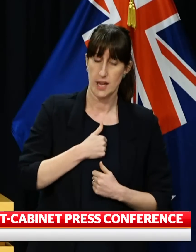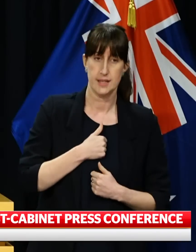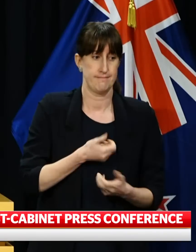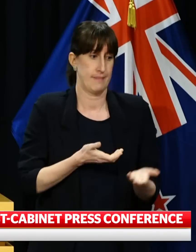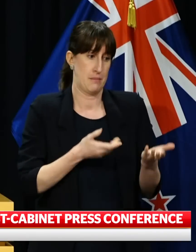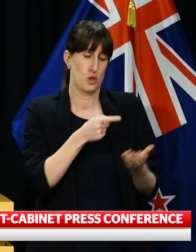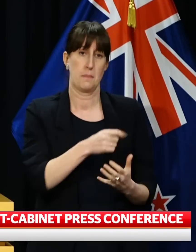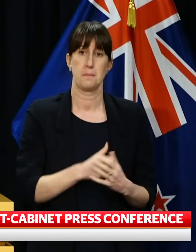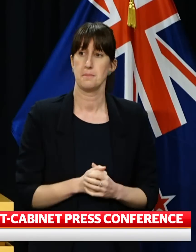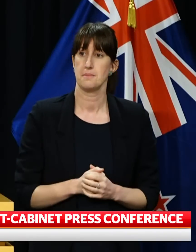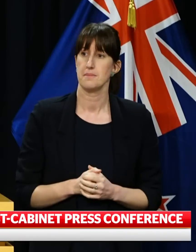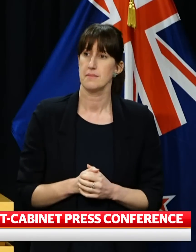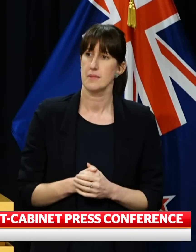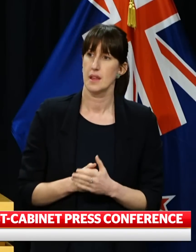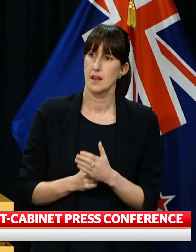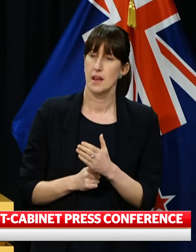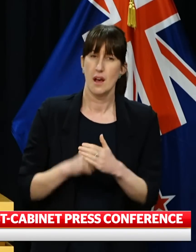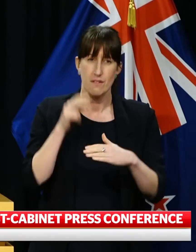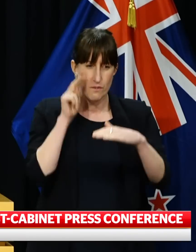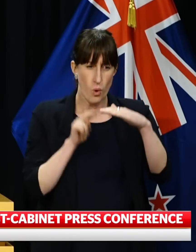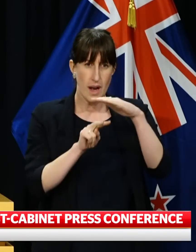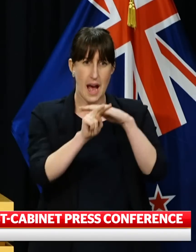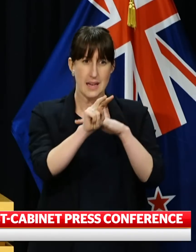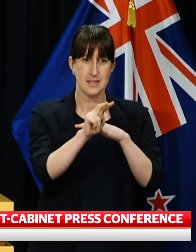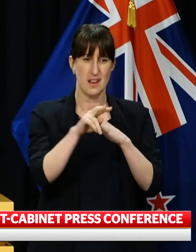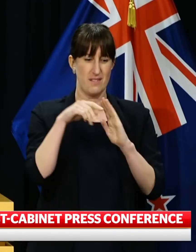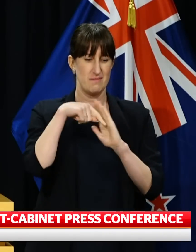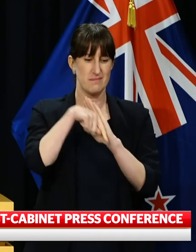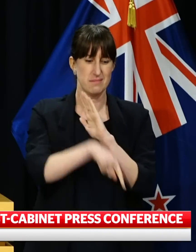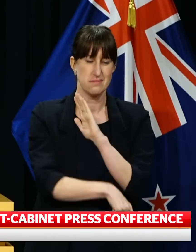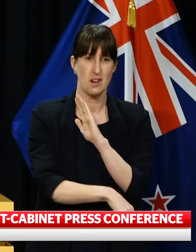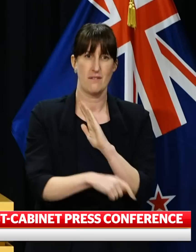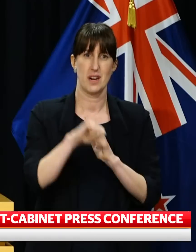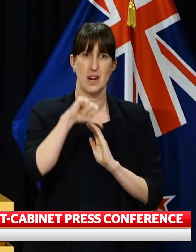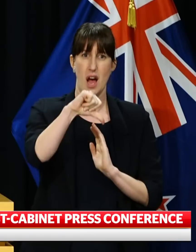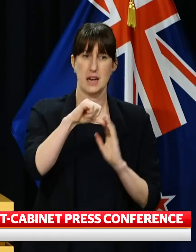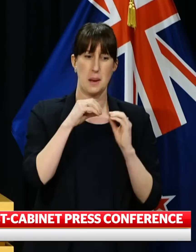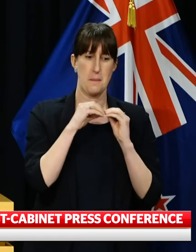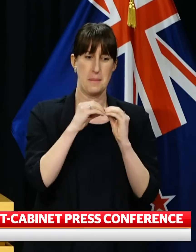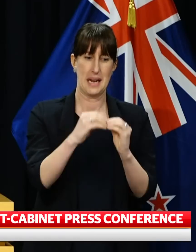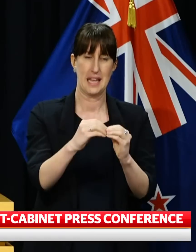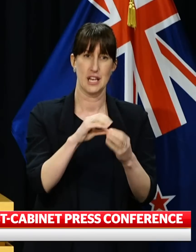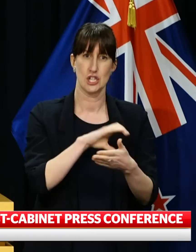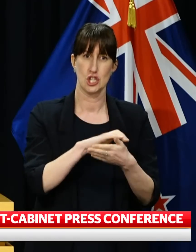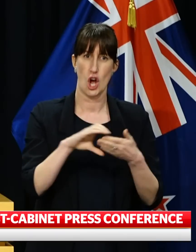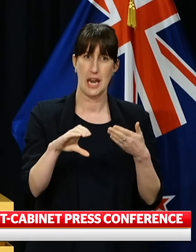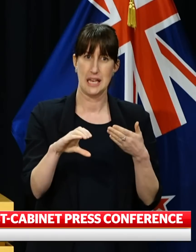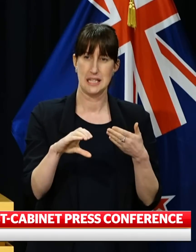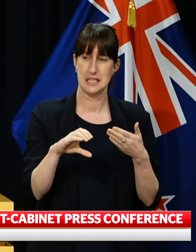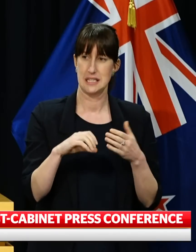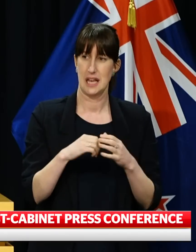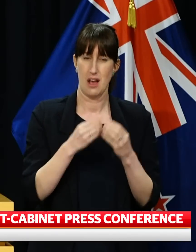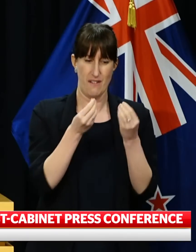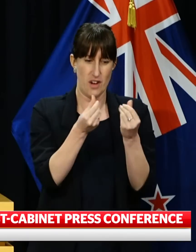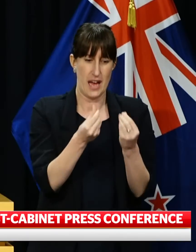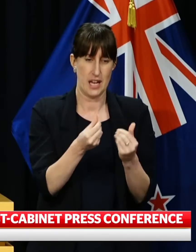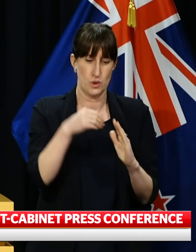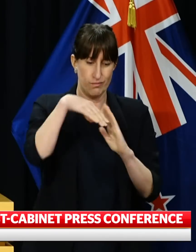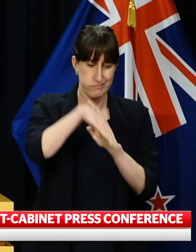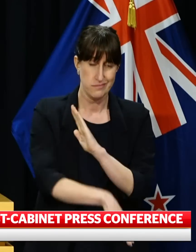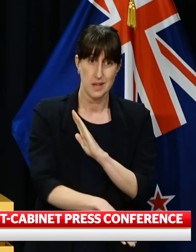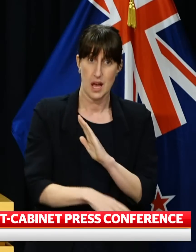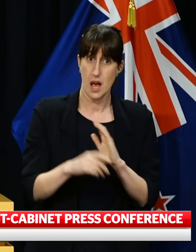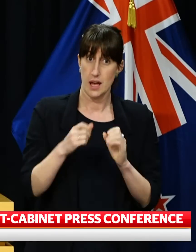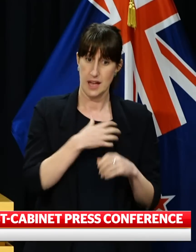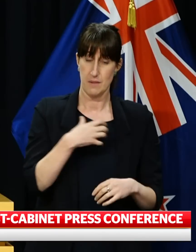the operating deficit will be $9 billion and $12 billion in the next 2 fiscal years instead of about $7 billion. Is the government